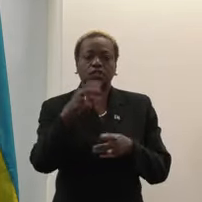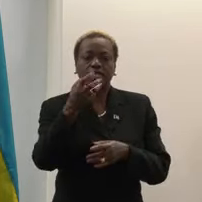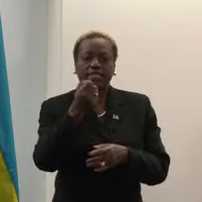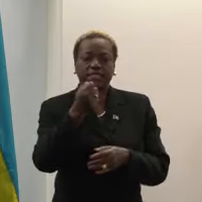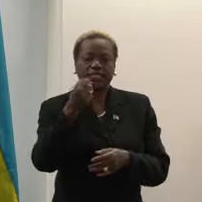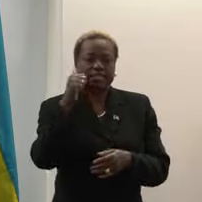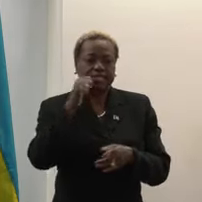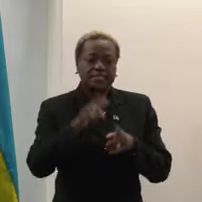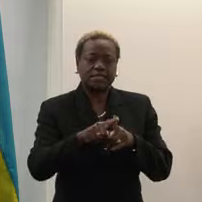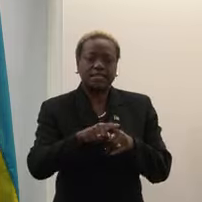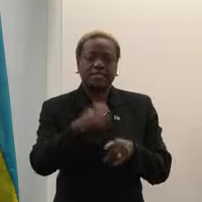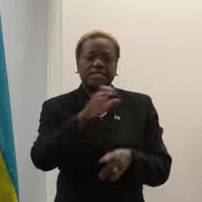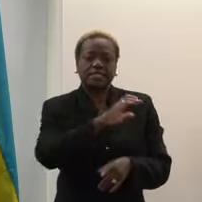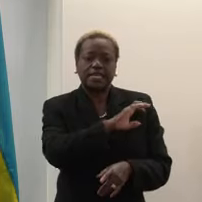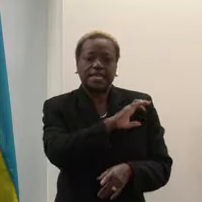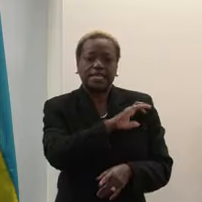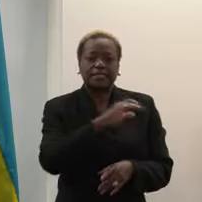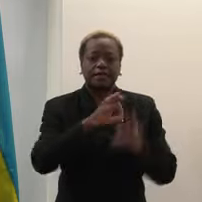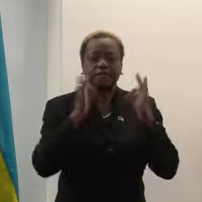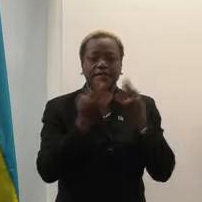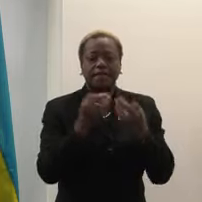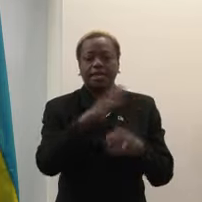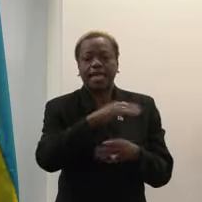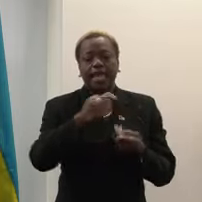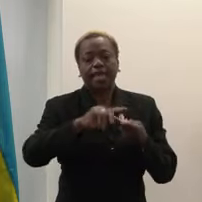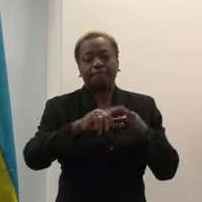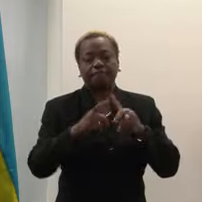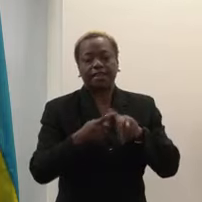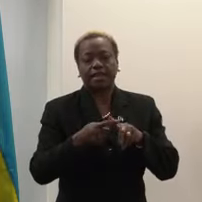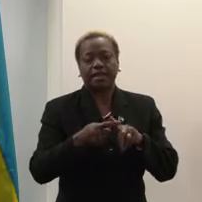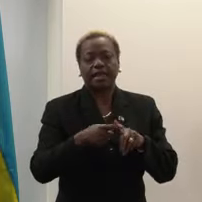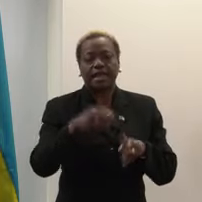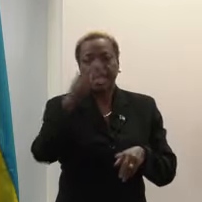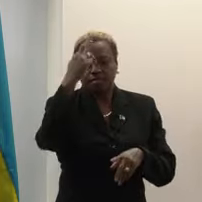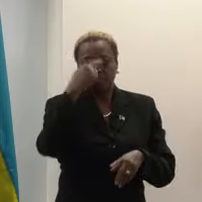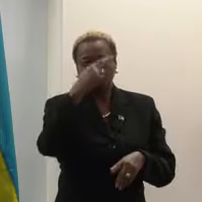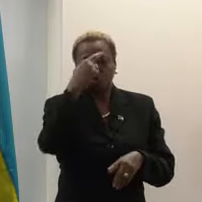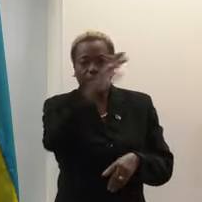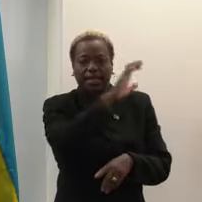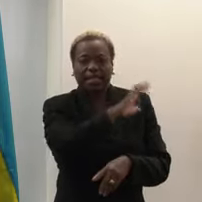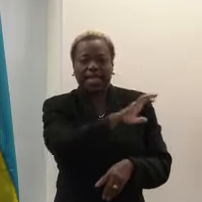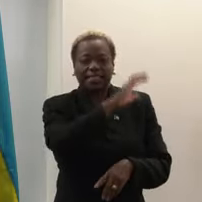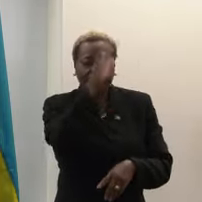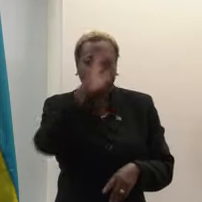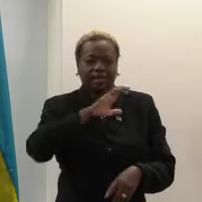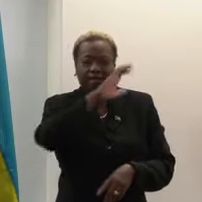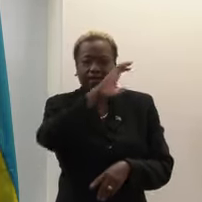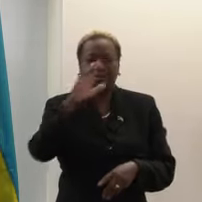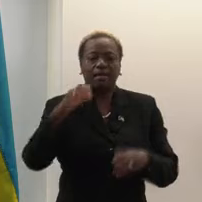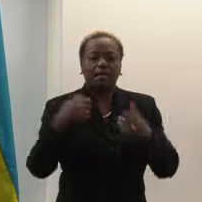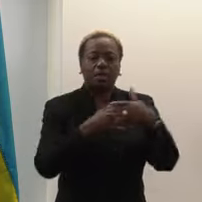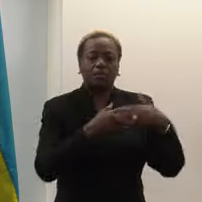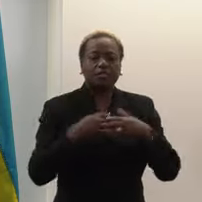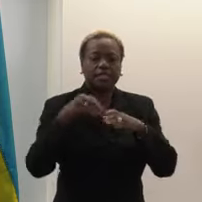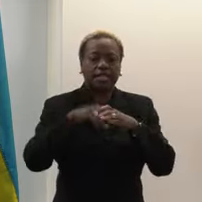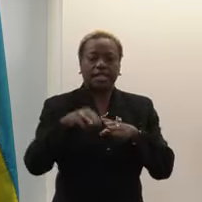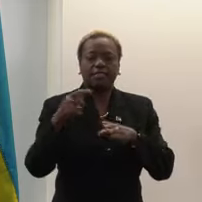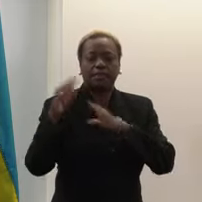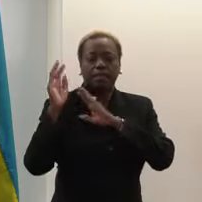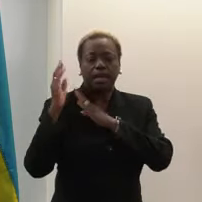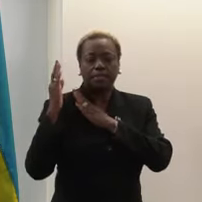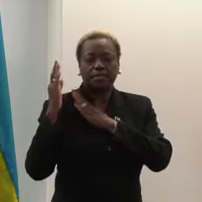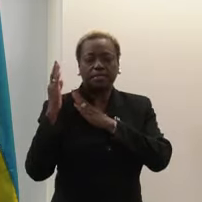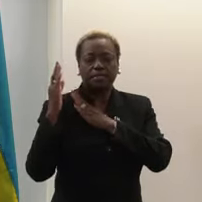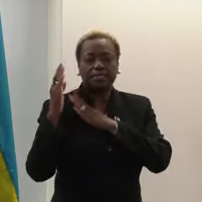family and friends, and to the Roman Catholic community in the Bahamas. Sister Cecilia